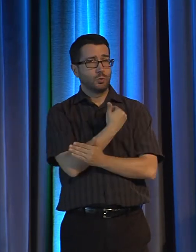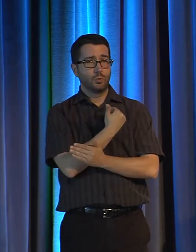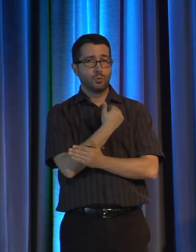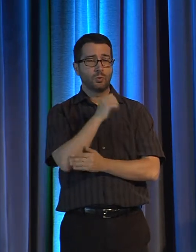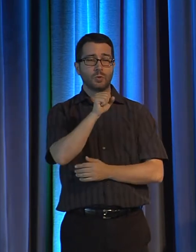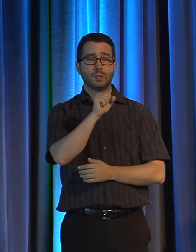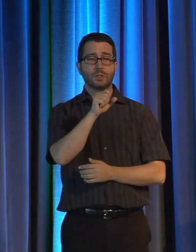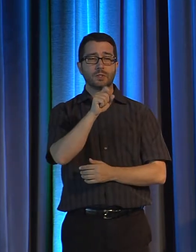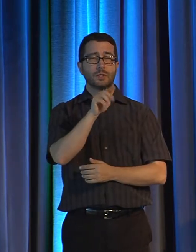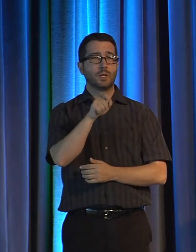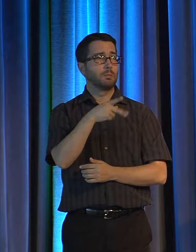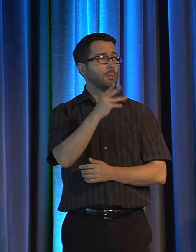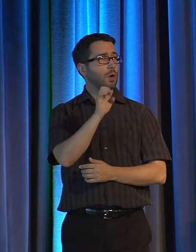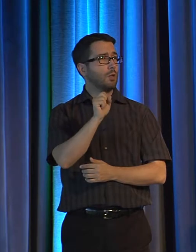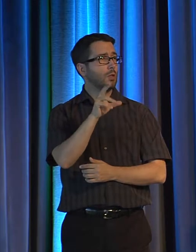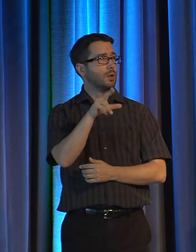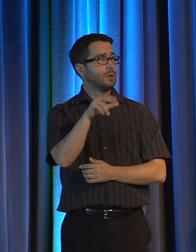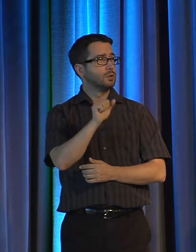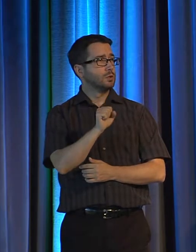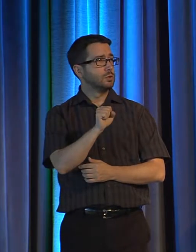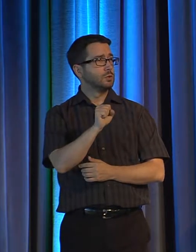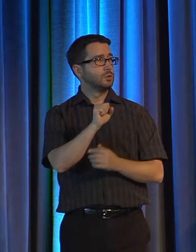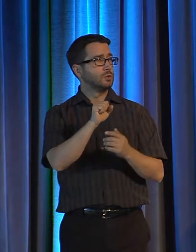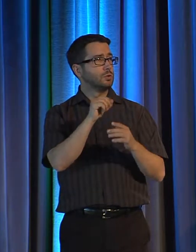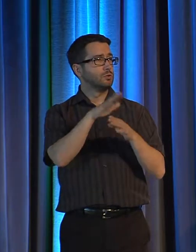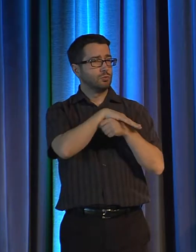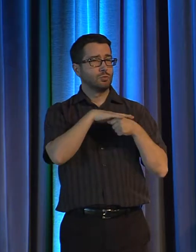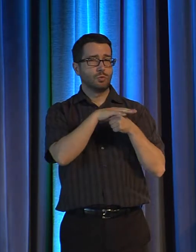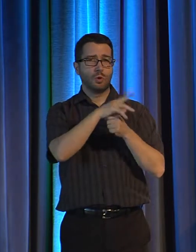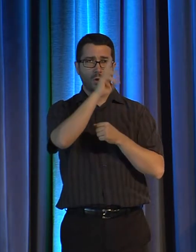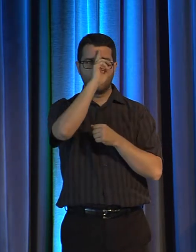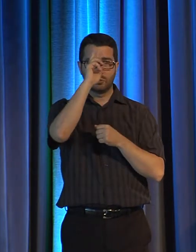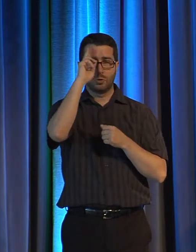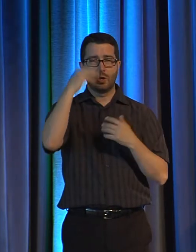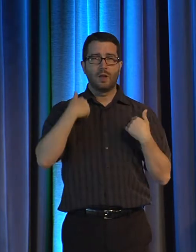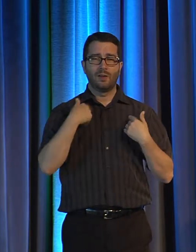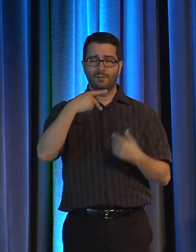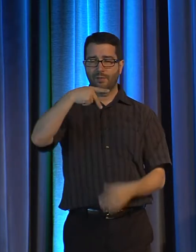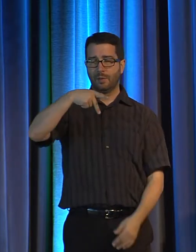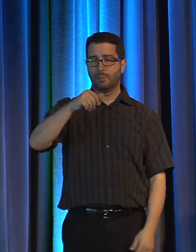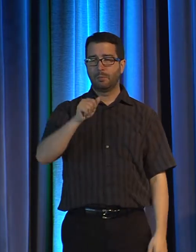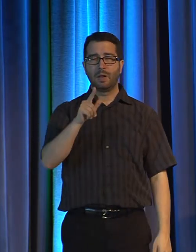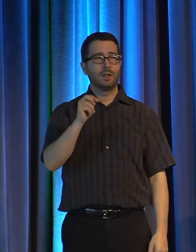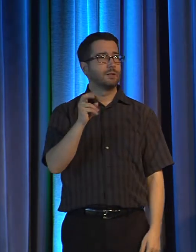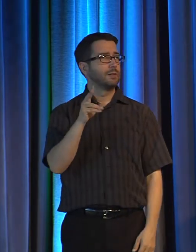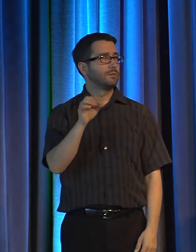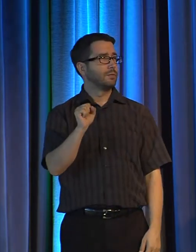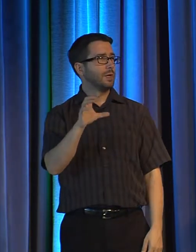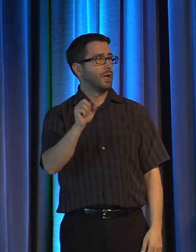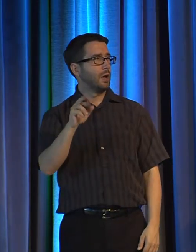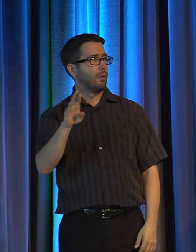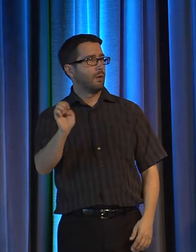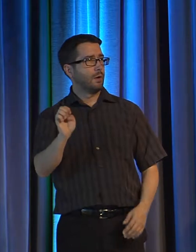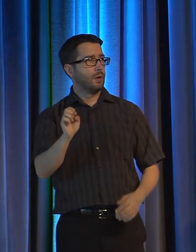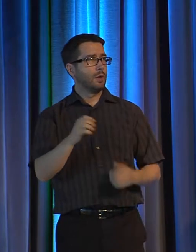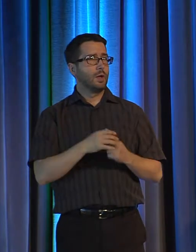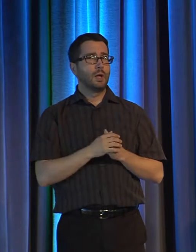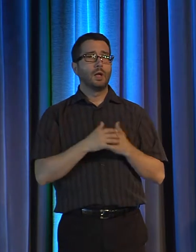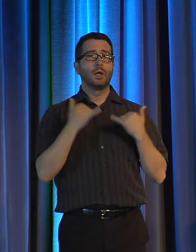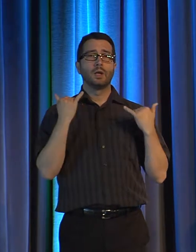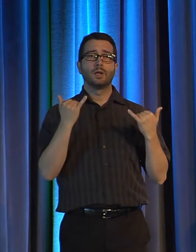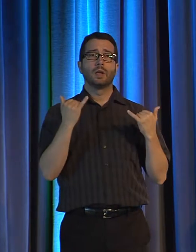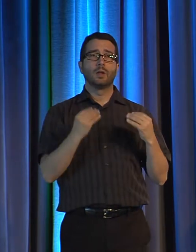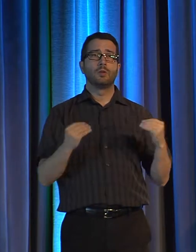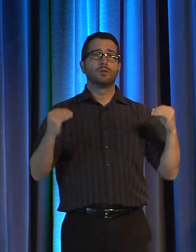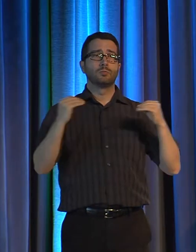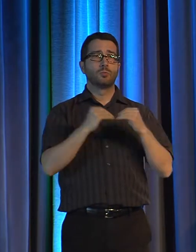Martha's Regional Hospital. There's been increased access to the life-saving naloxone drug, which